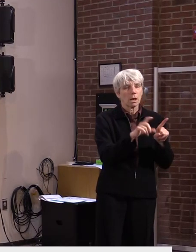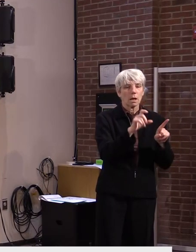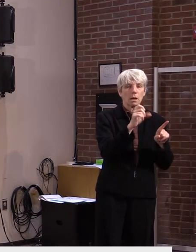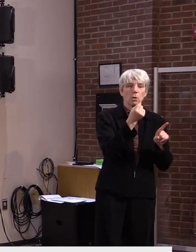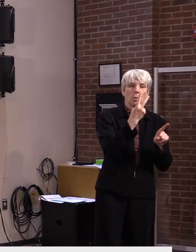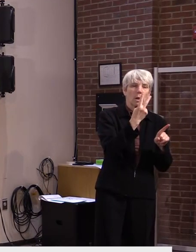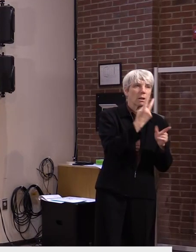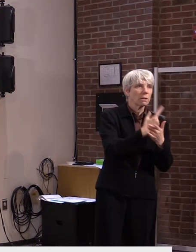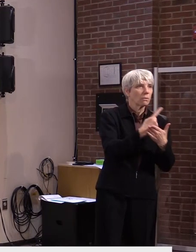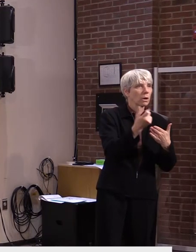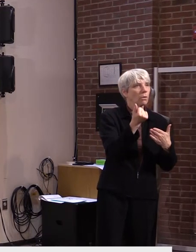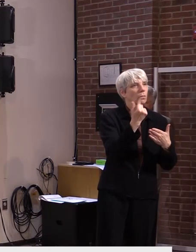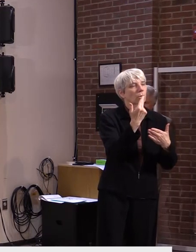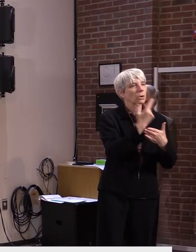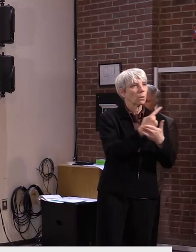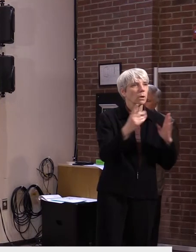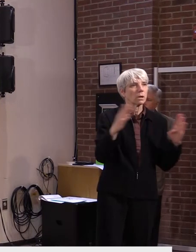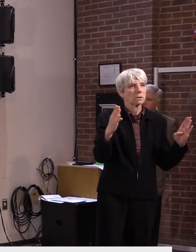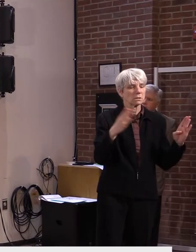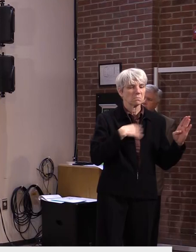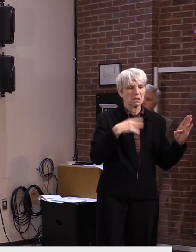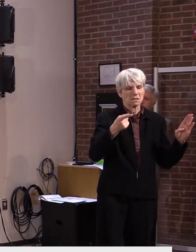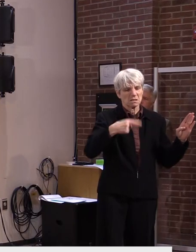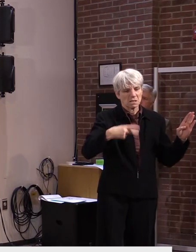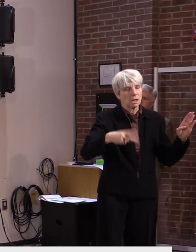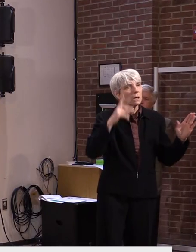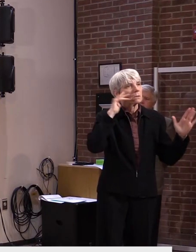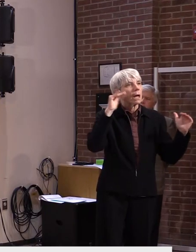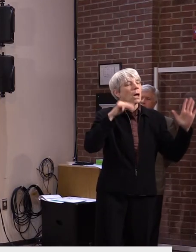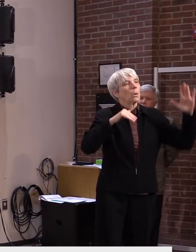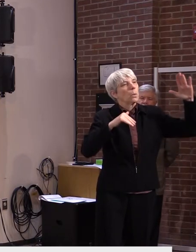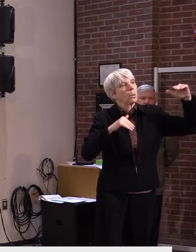see some improvements in the next couple of weeks.